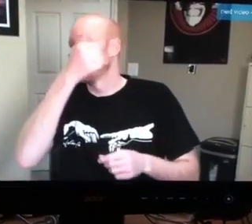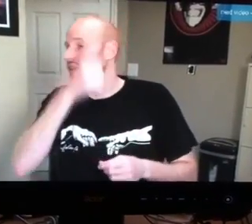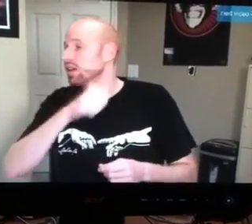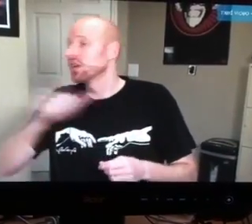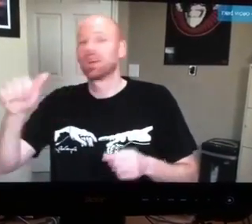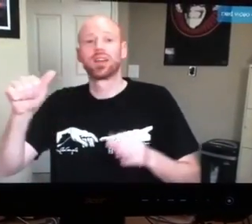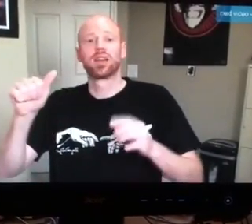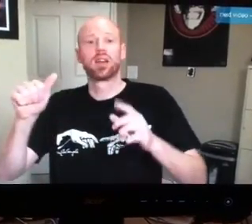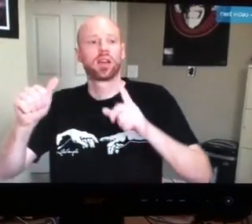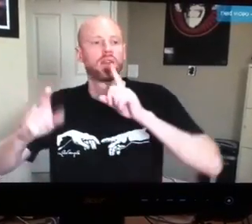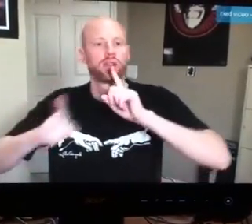in any